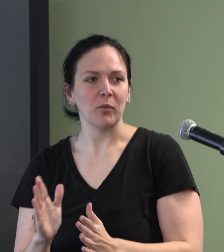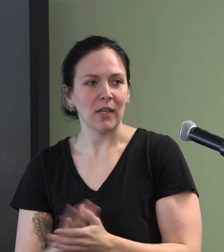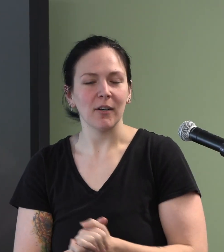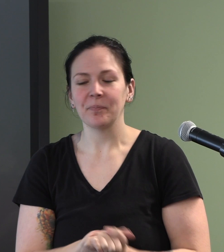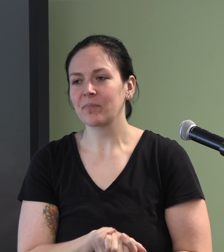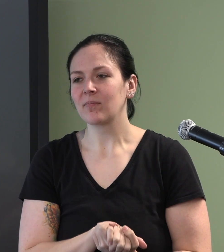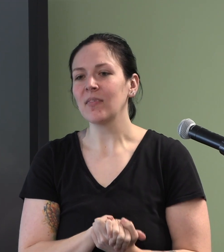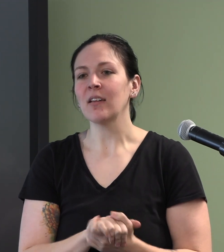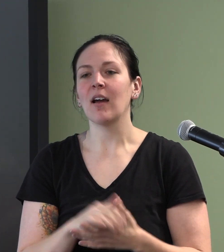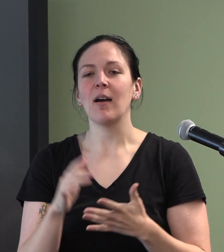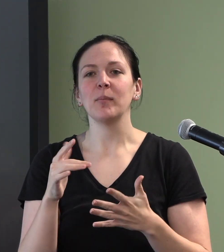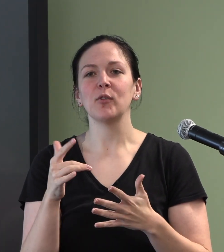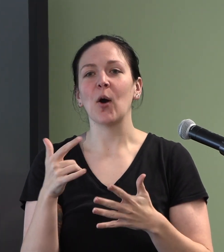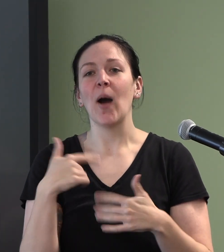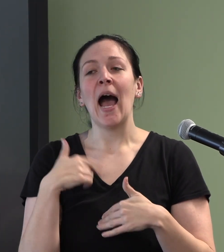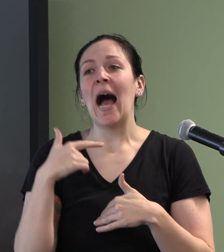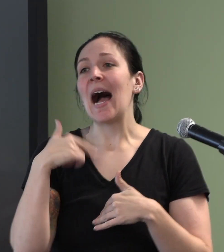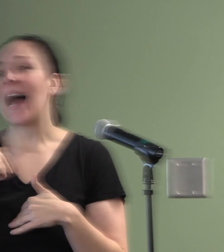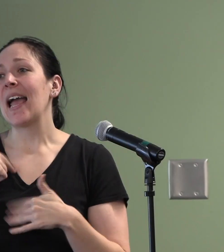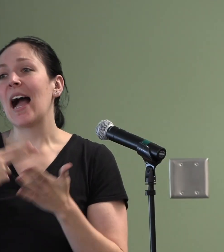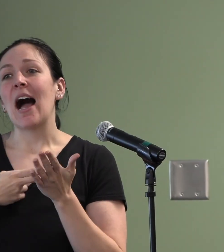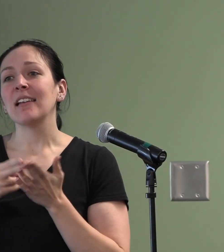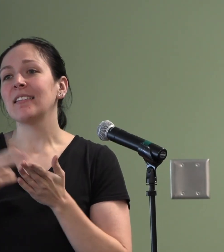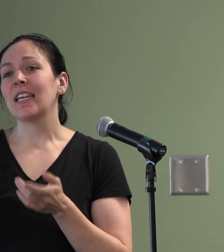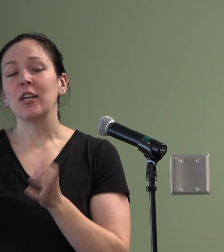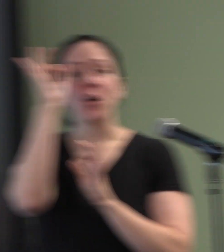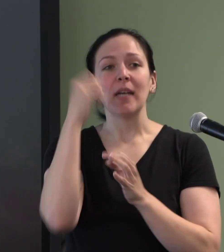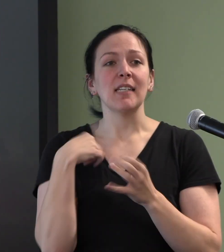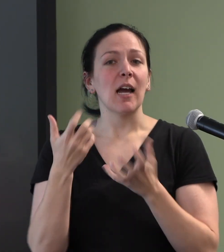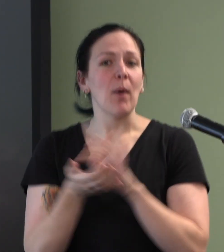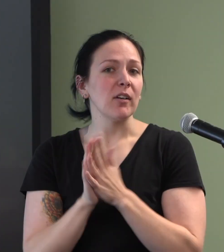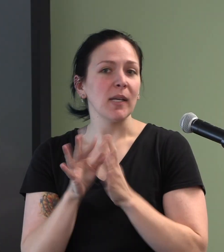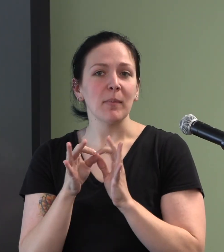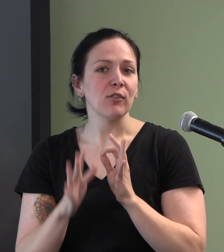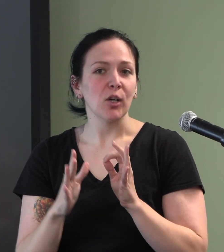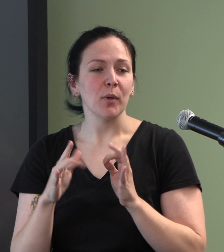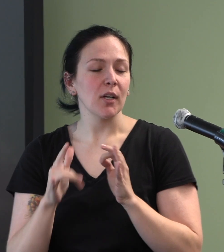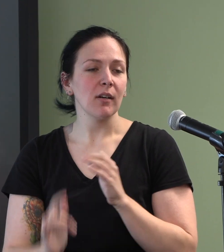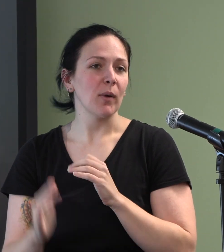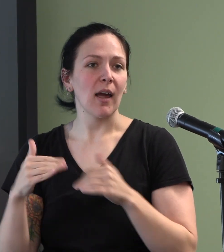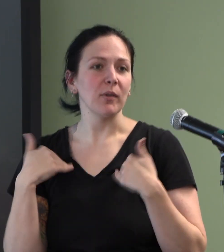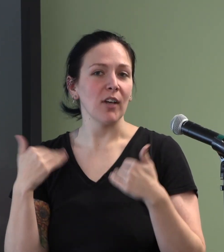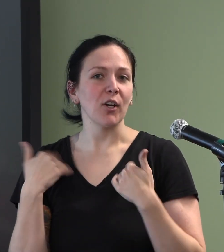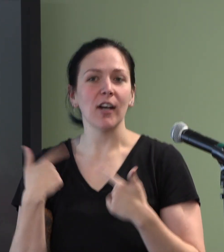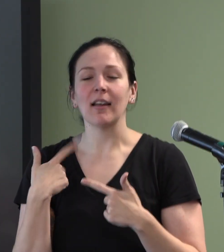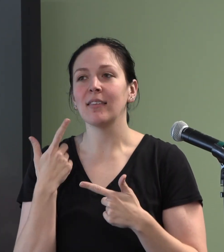speaker. So I honestly had no idea I wanted to become an interpreter when I was younger. I